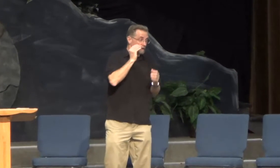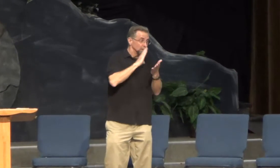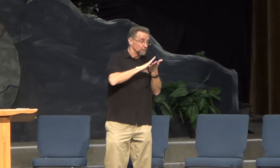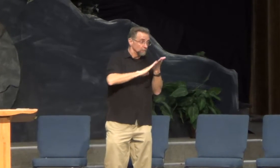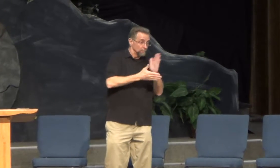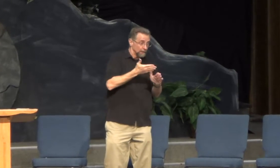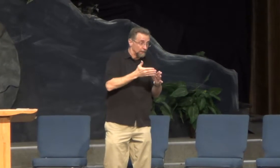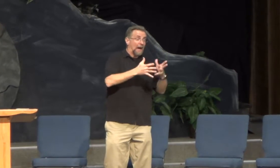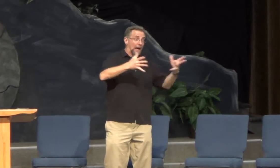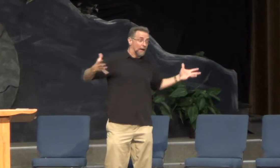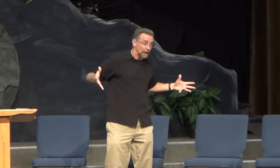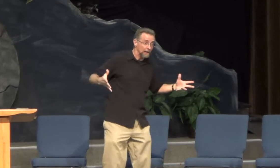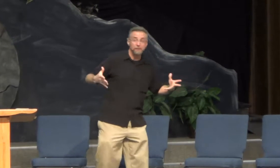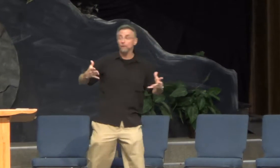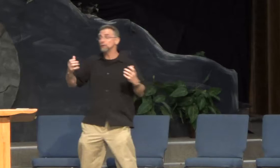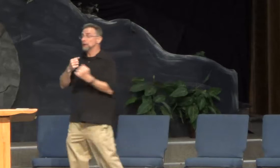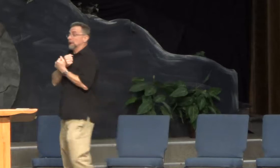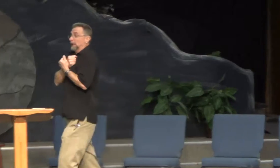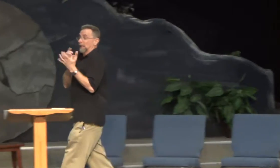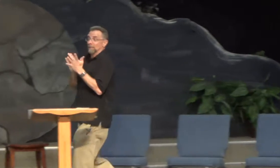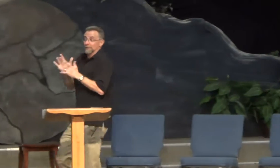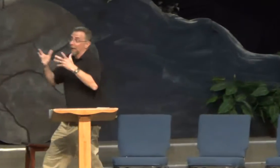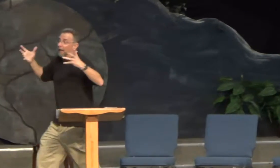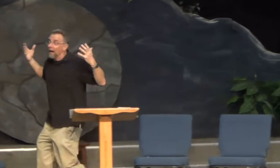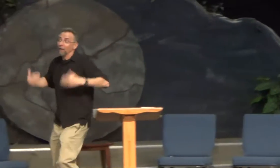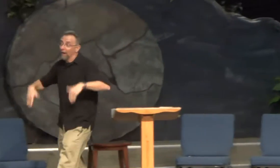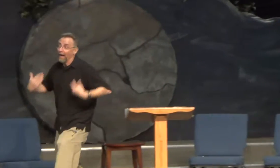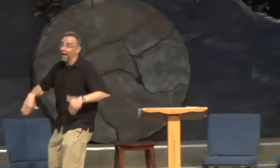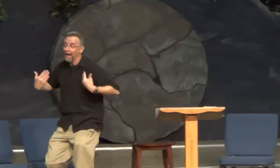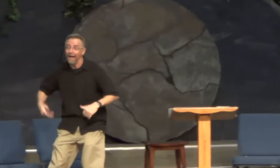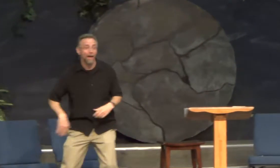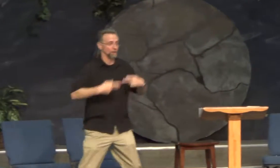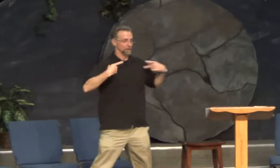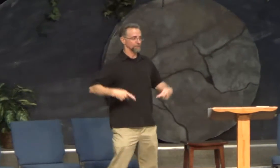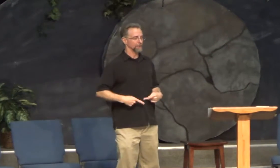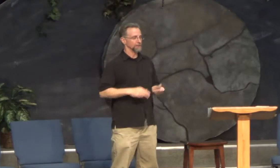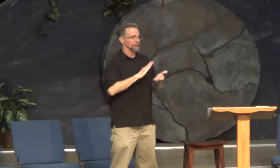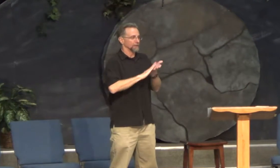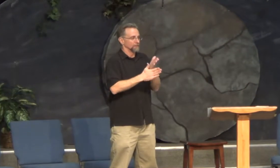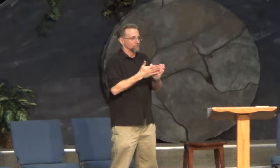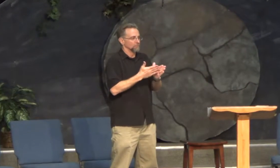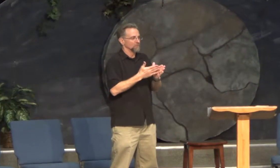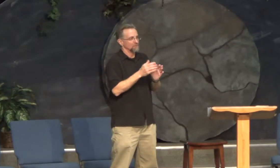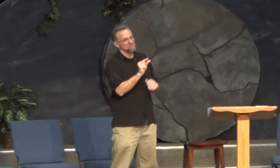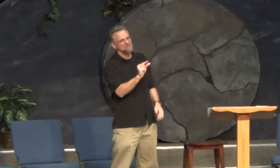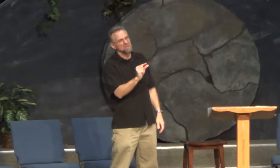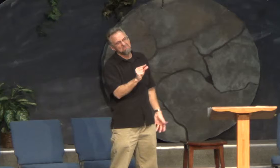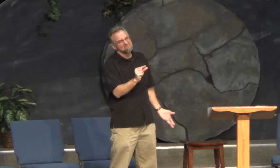The woman experienced forgiveness in a great way. And she loved Jesus in a great way. The Pharisees